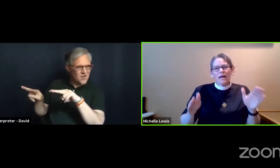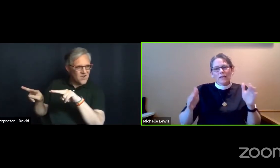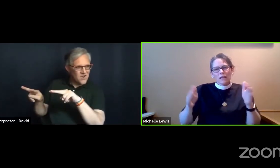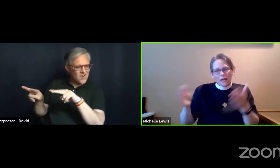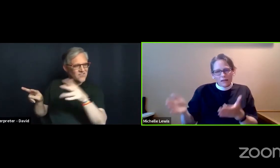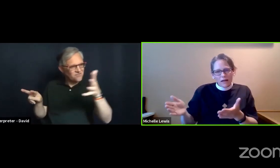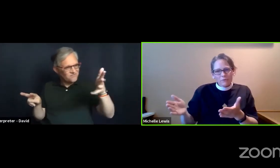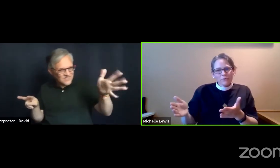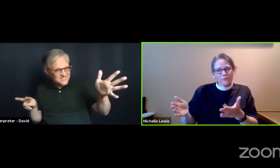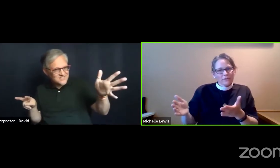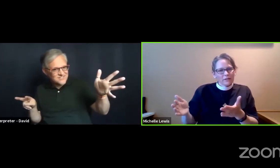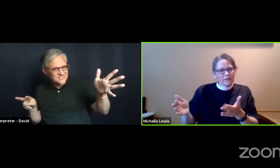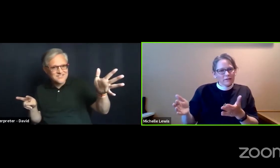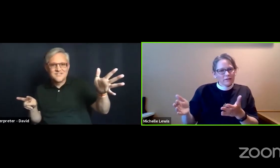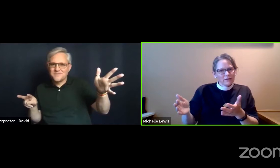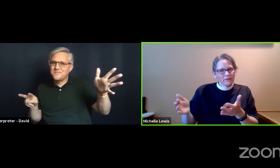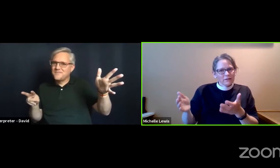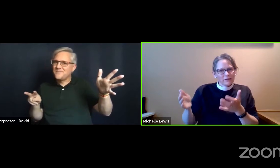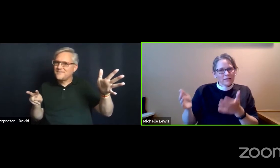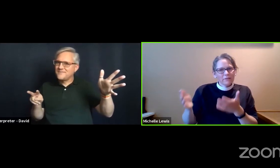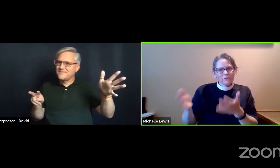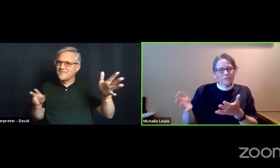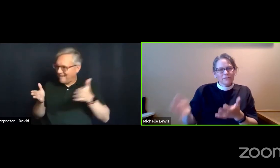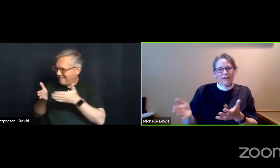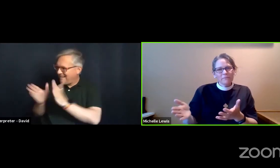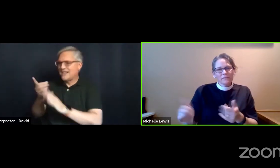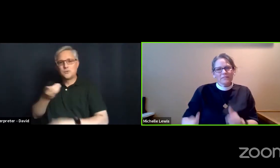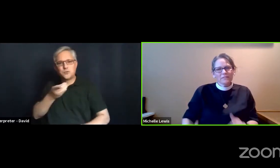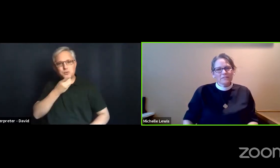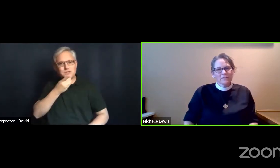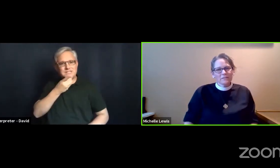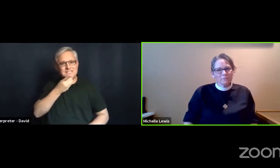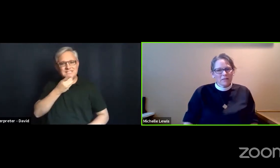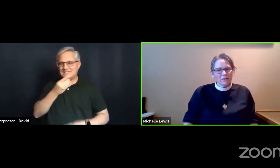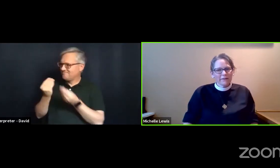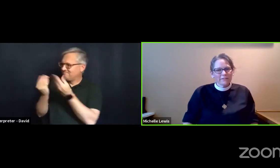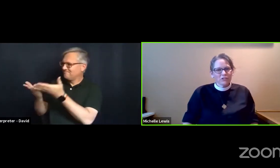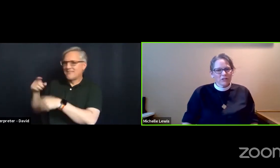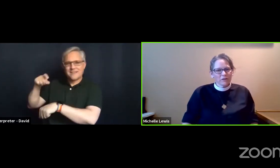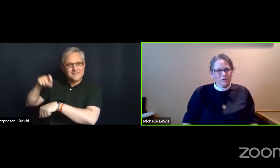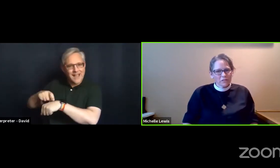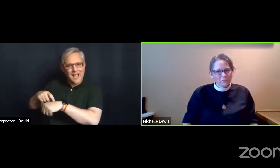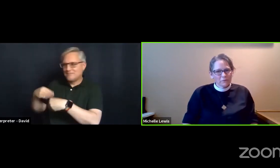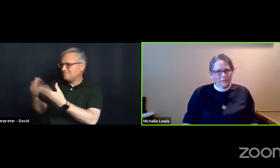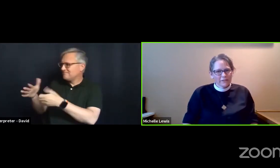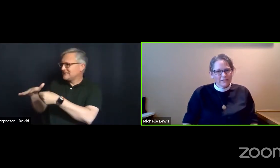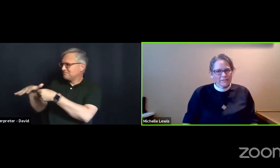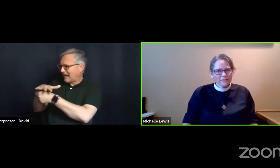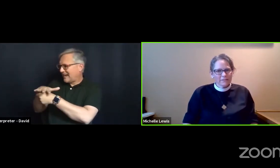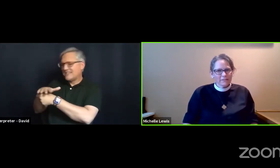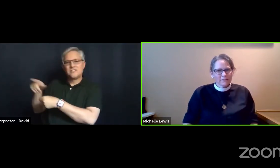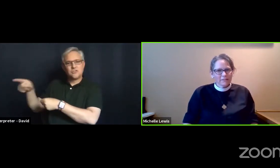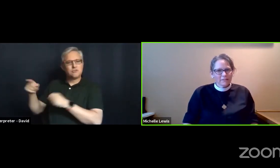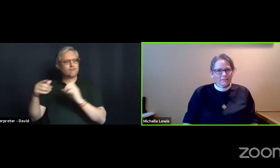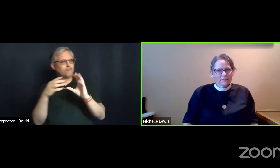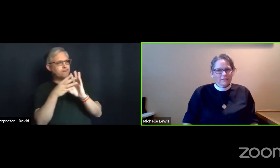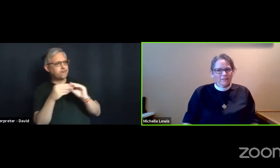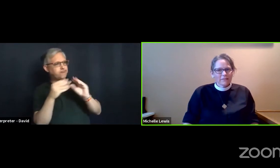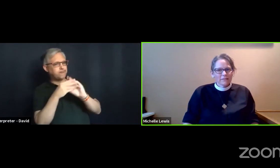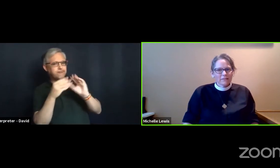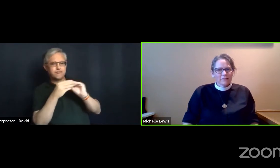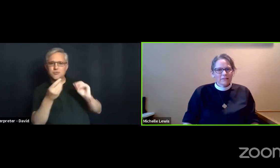let's allow Dorothy. Give her time to speak and share her experience.